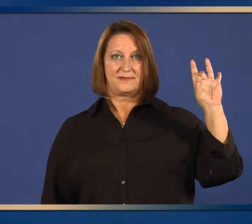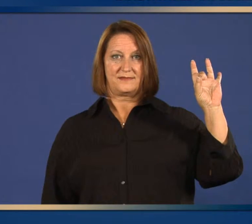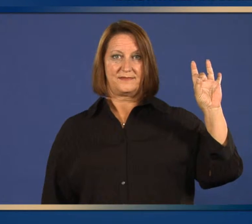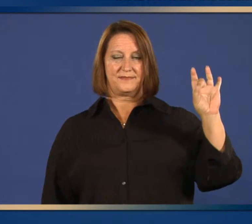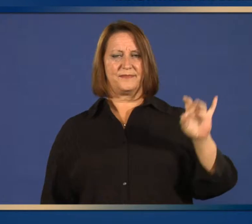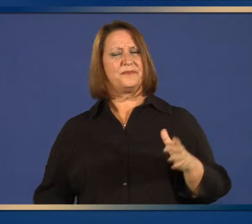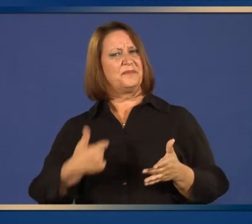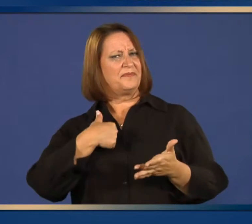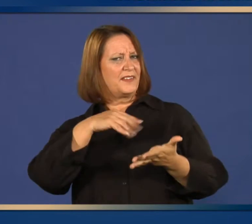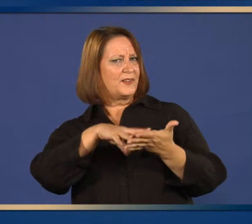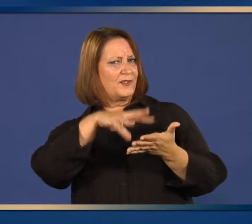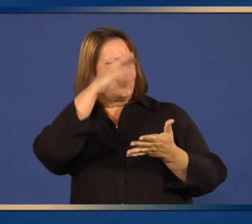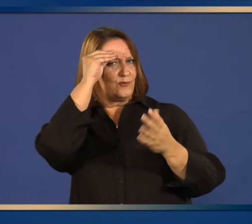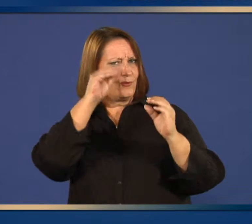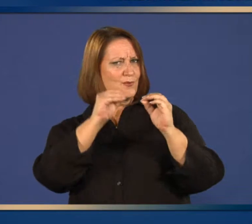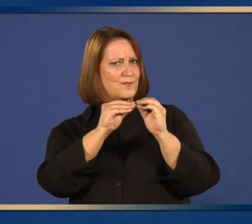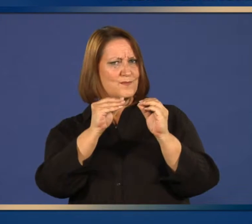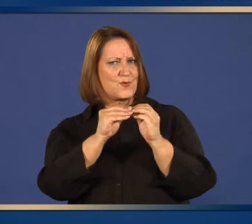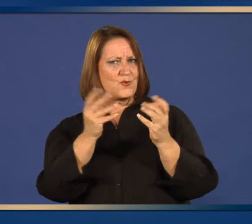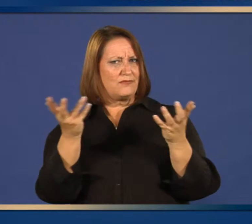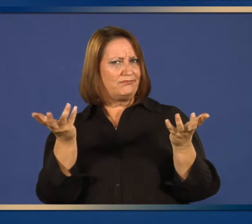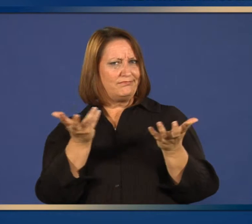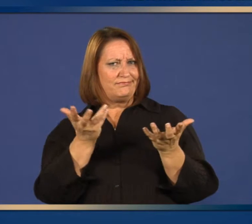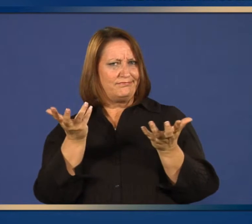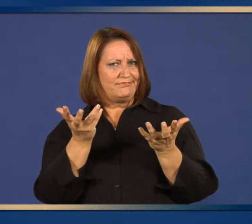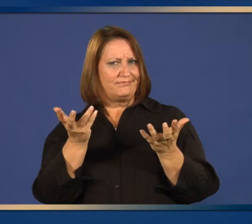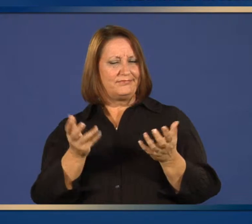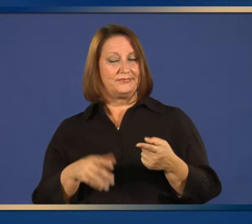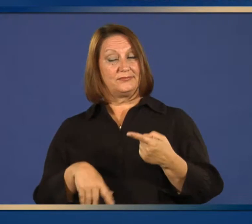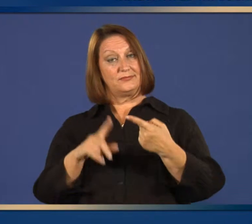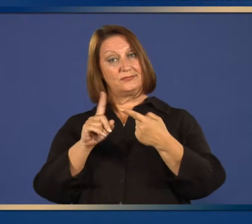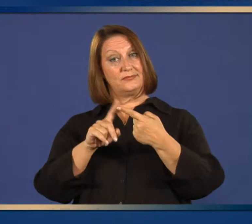8. How can I learn more?